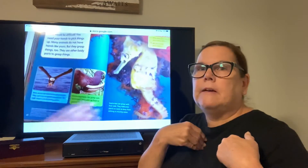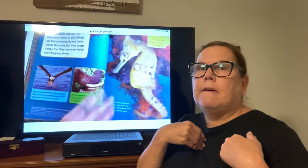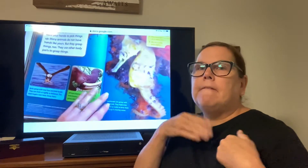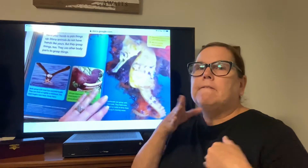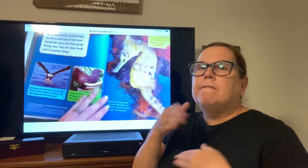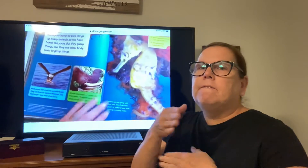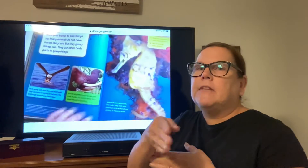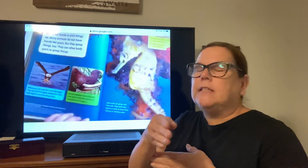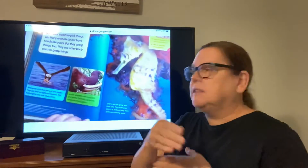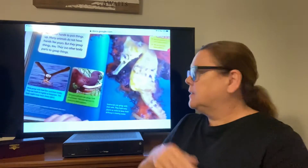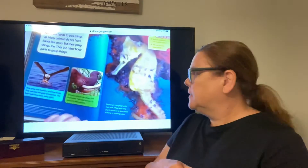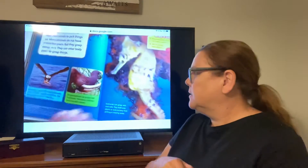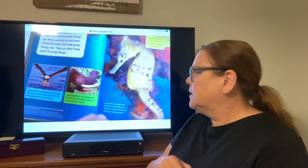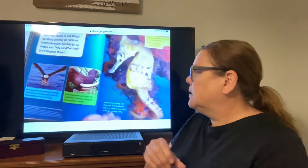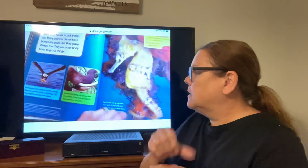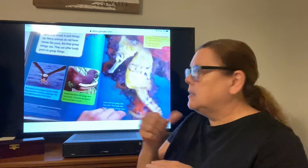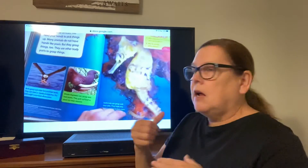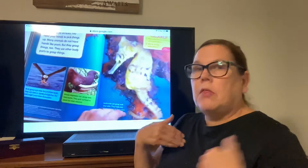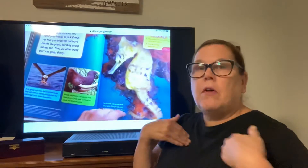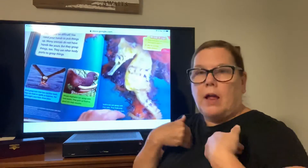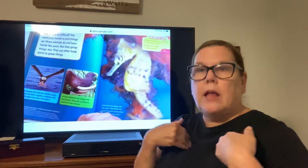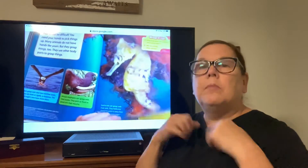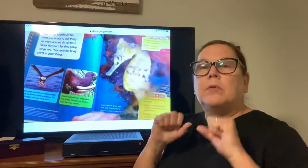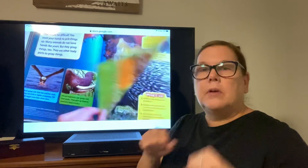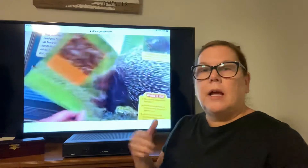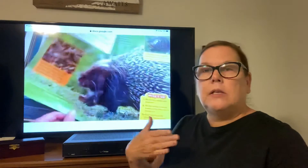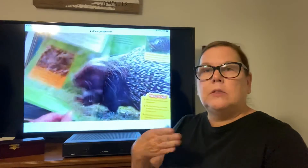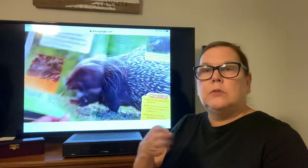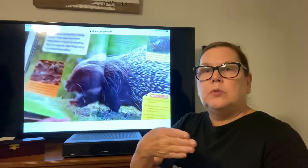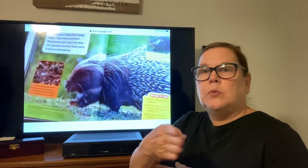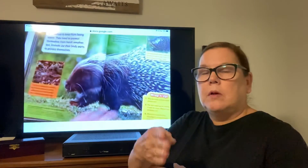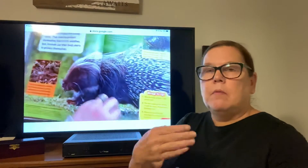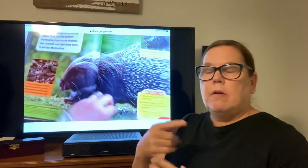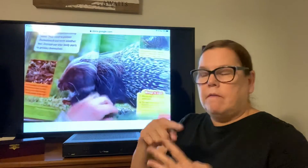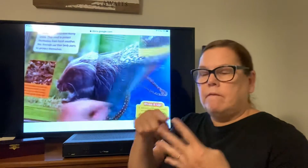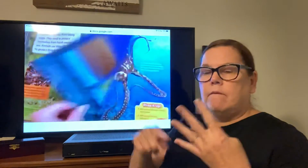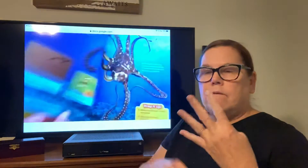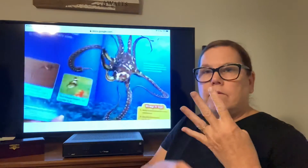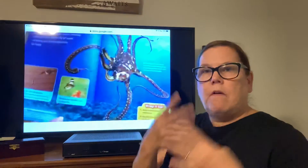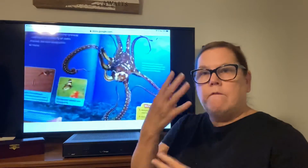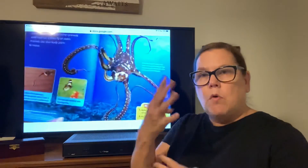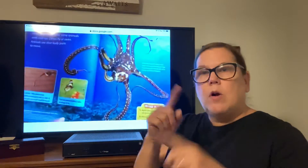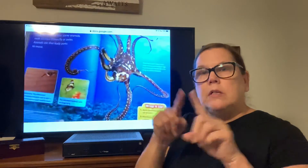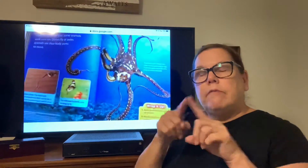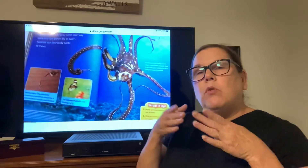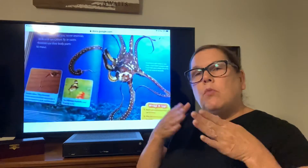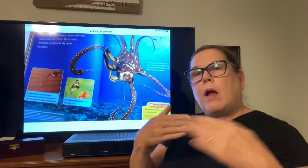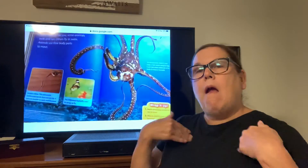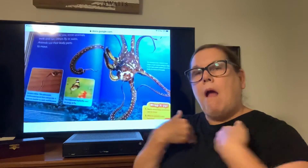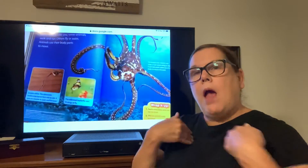also, fish is another animal that swims. So we have four different ways that animals get around. Some of